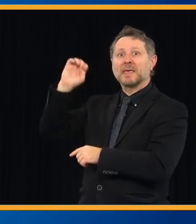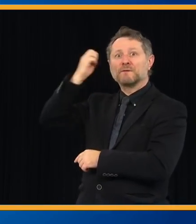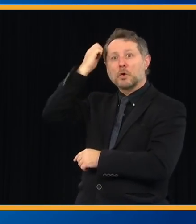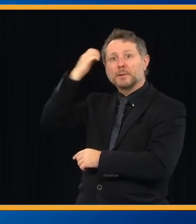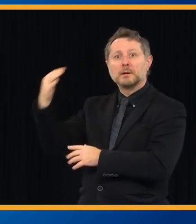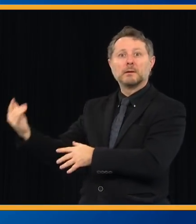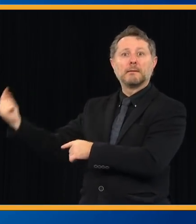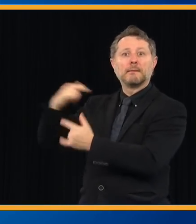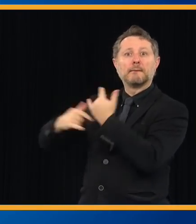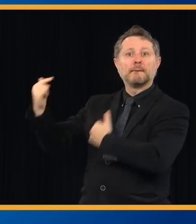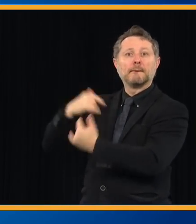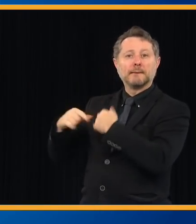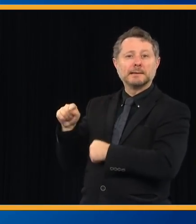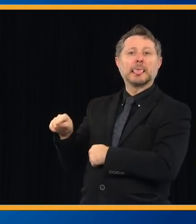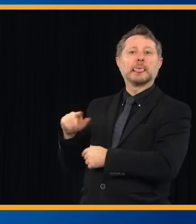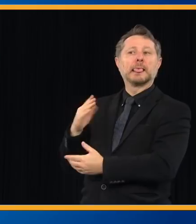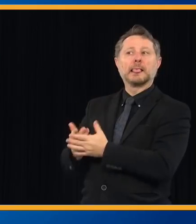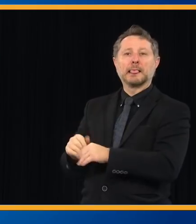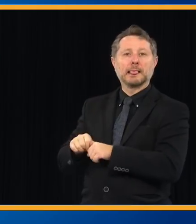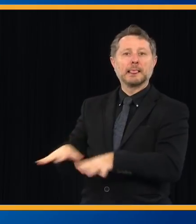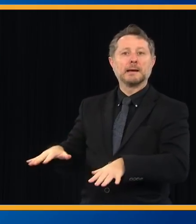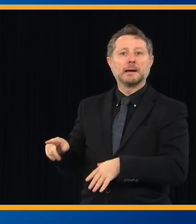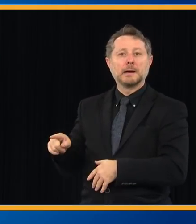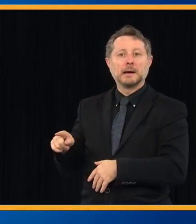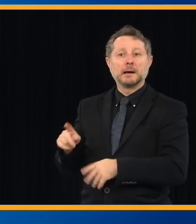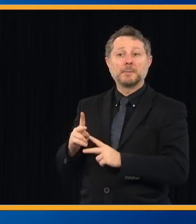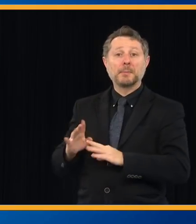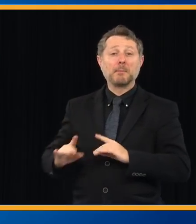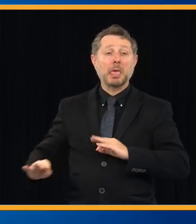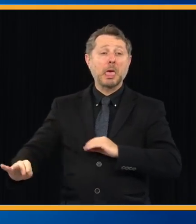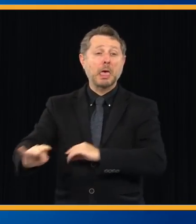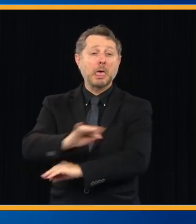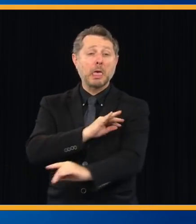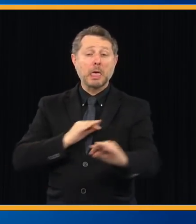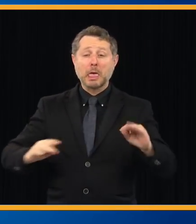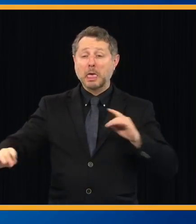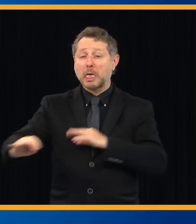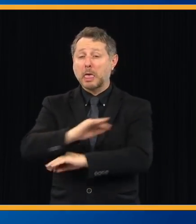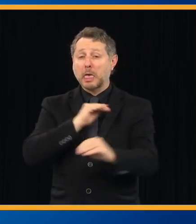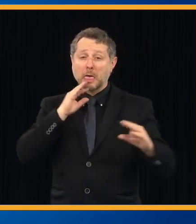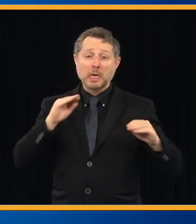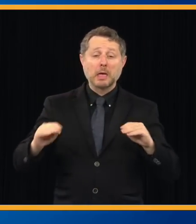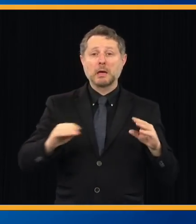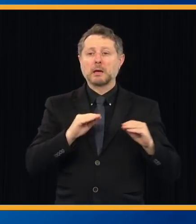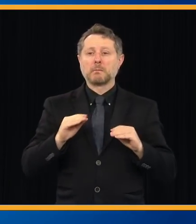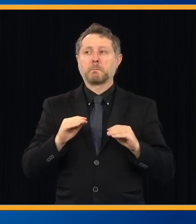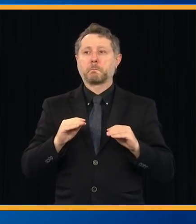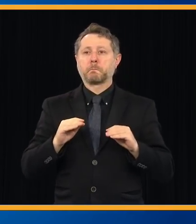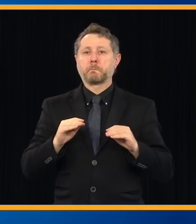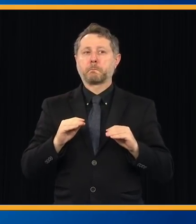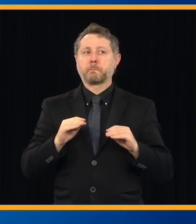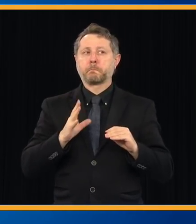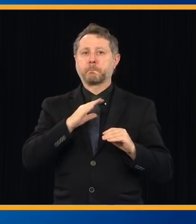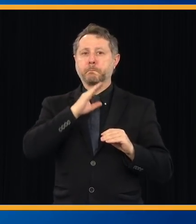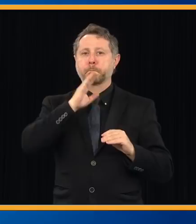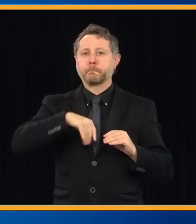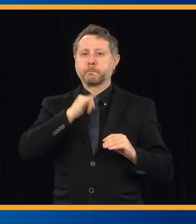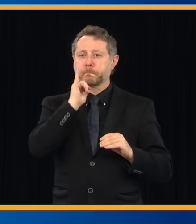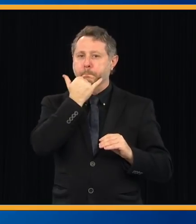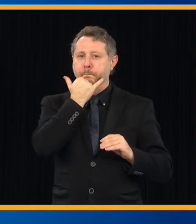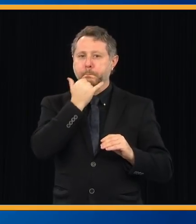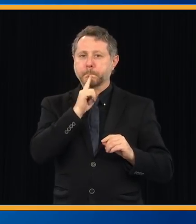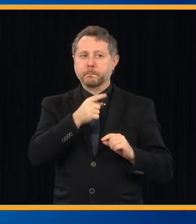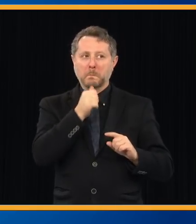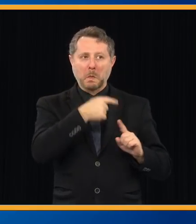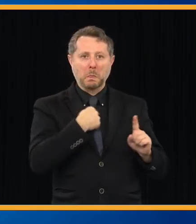And all those talking heads, that is a relatively new fact. When you then look